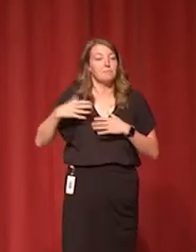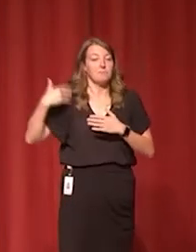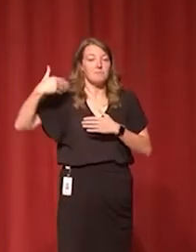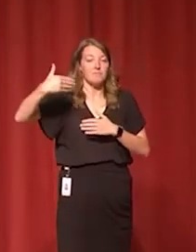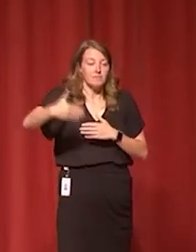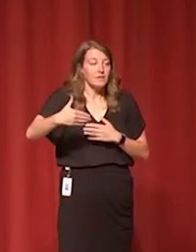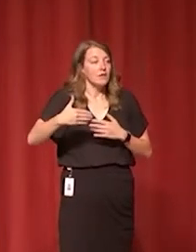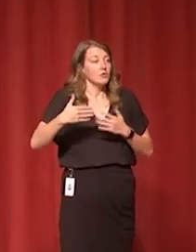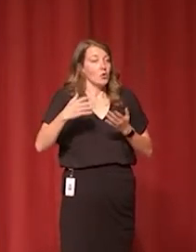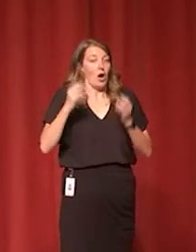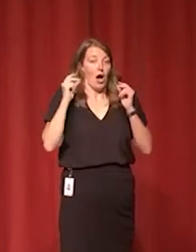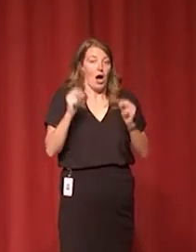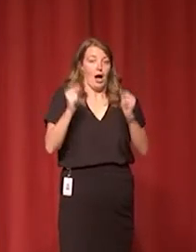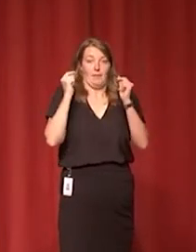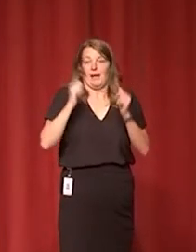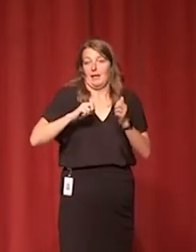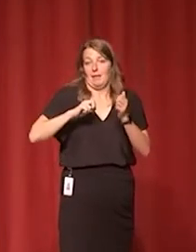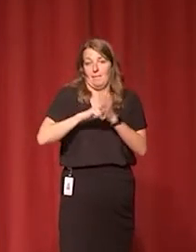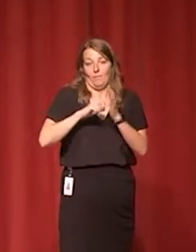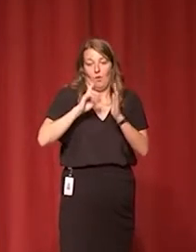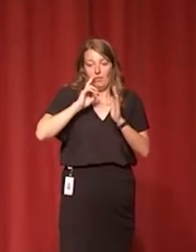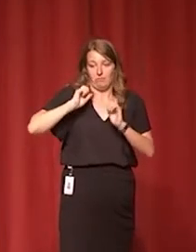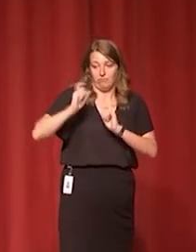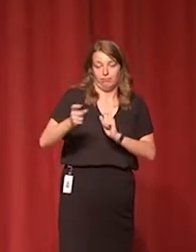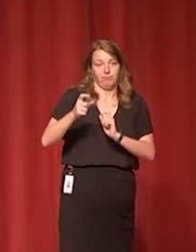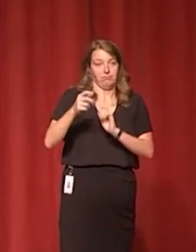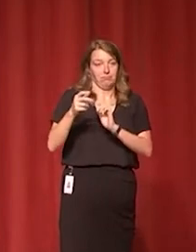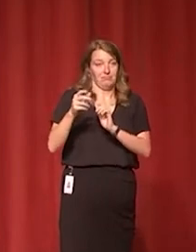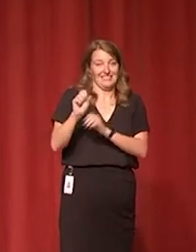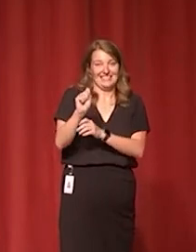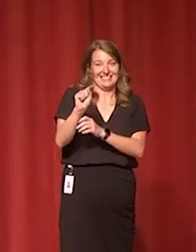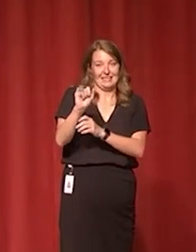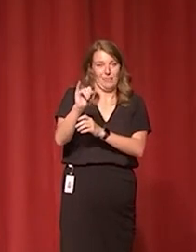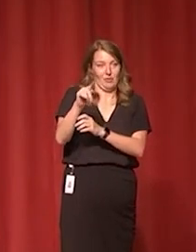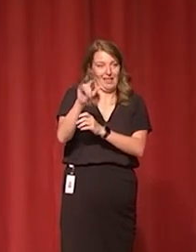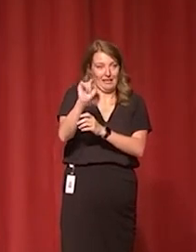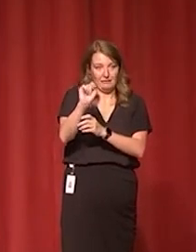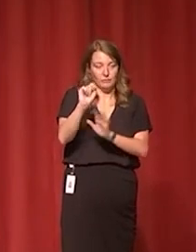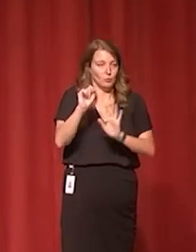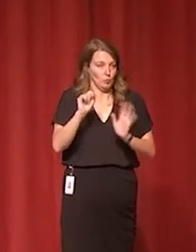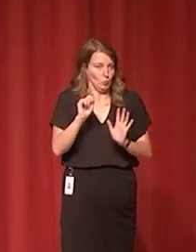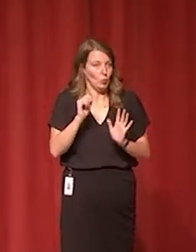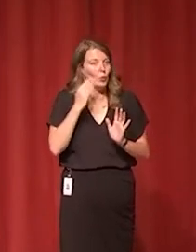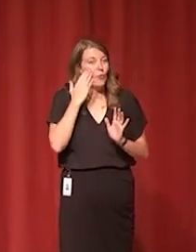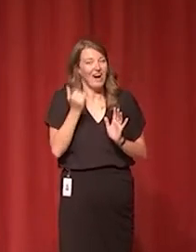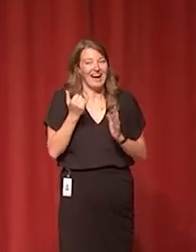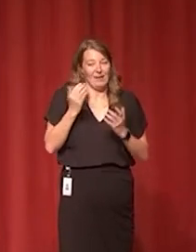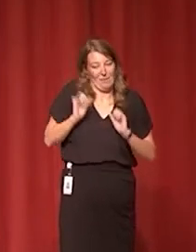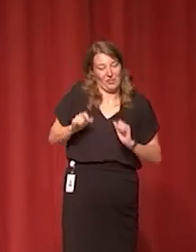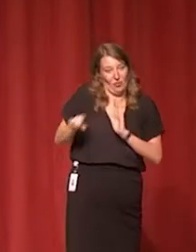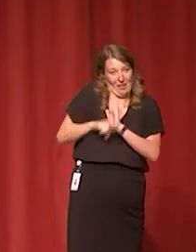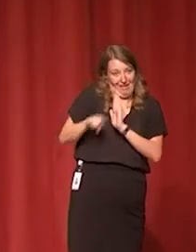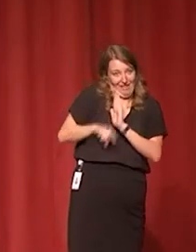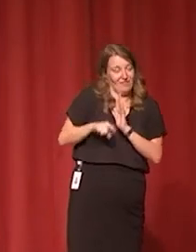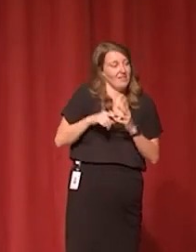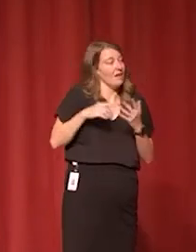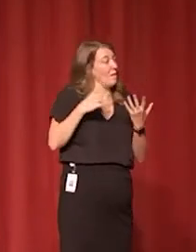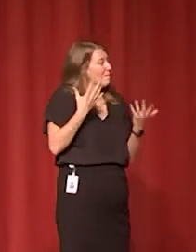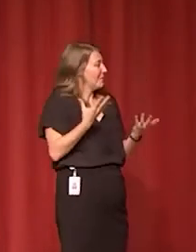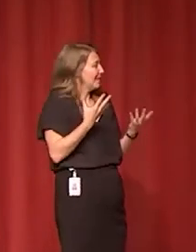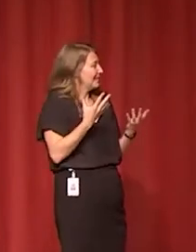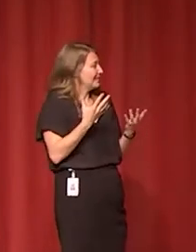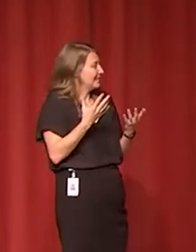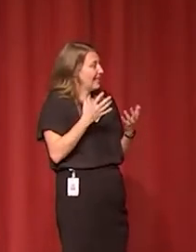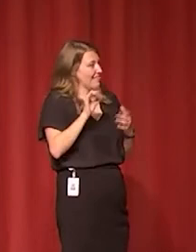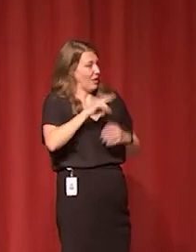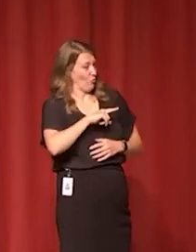get a stimulant because of the potential downsides of the stimulant. But I'm embarrassed to say I don't know what the literature is around